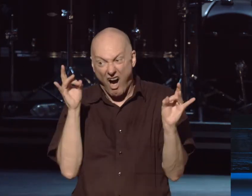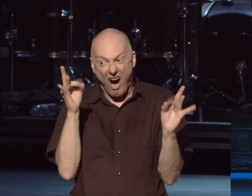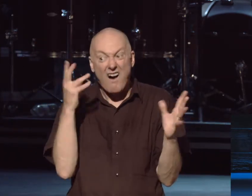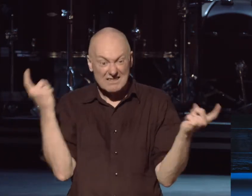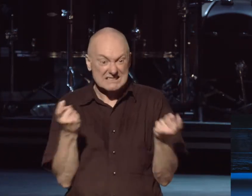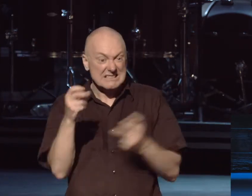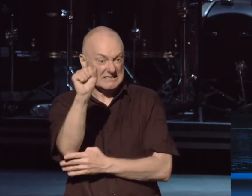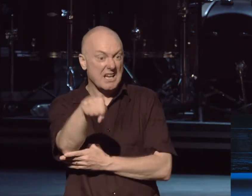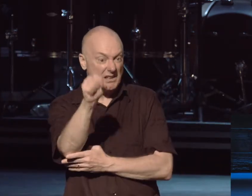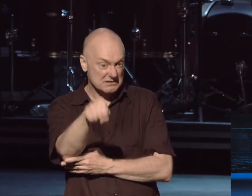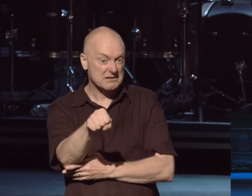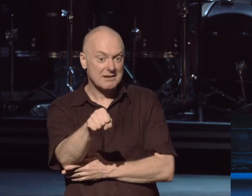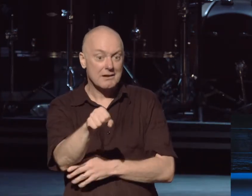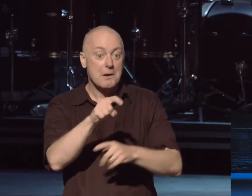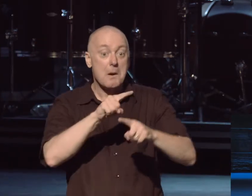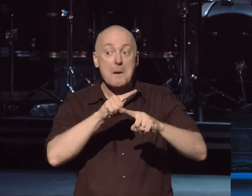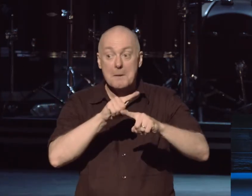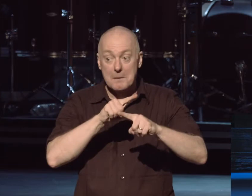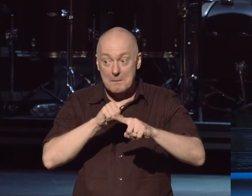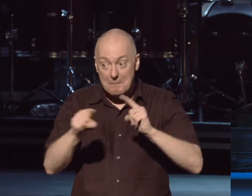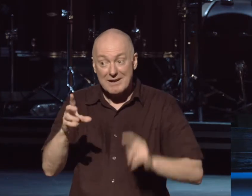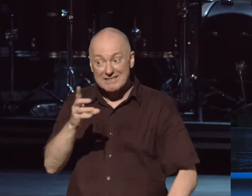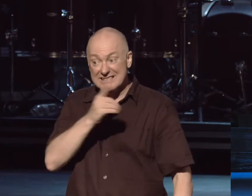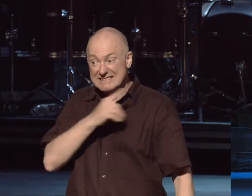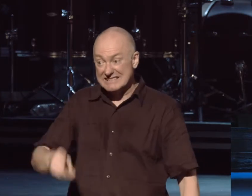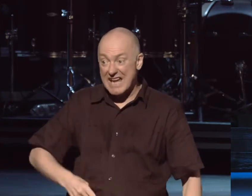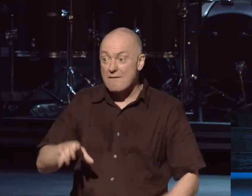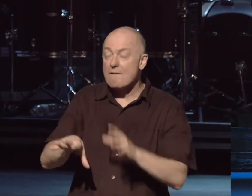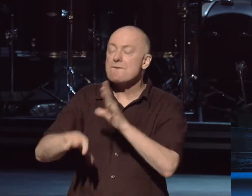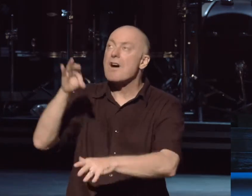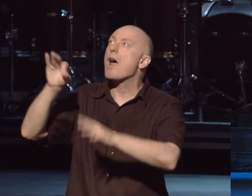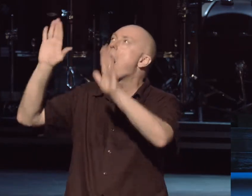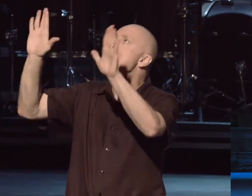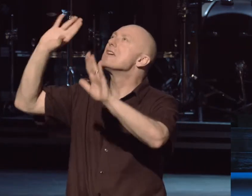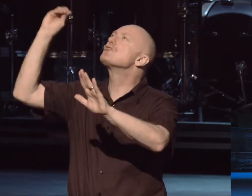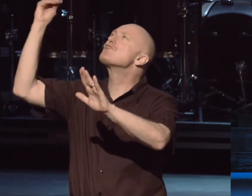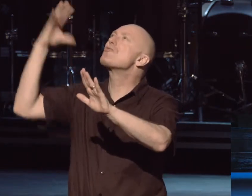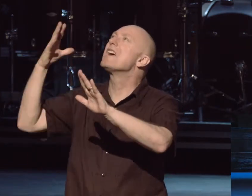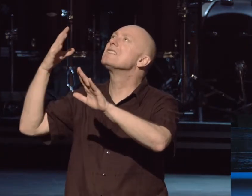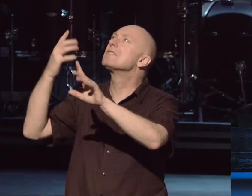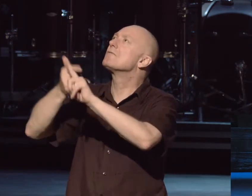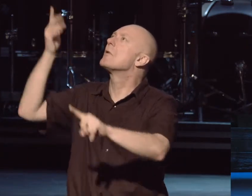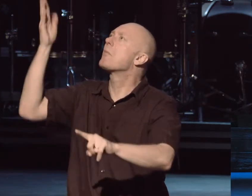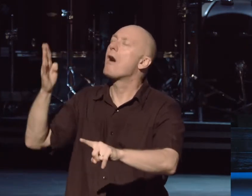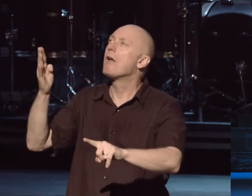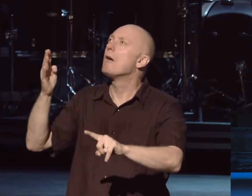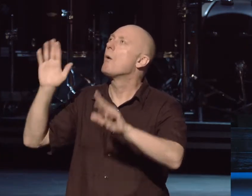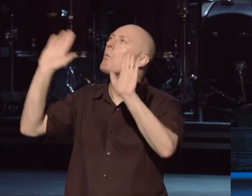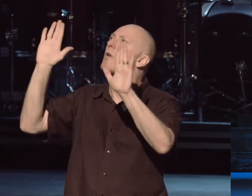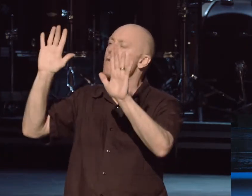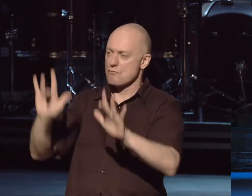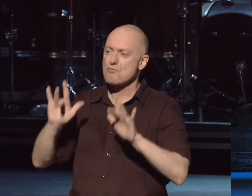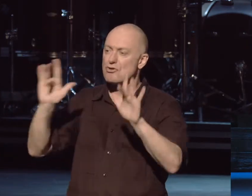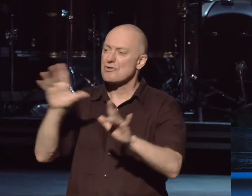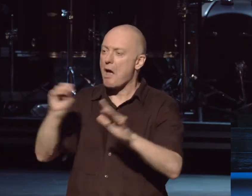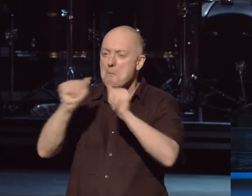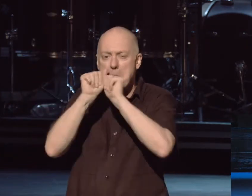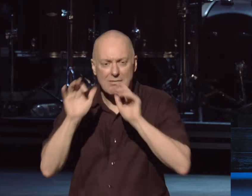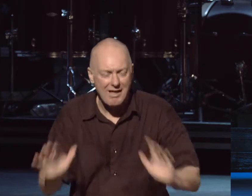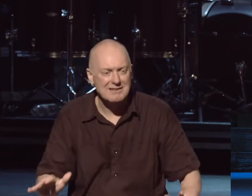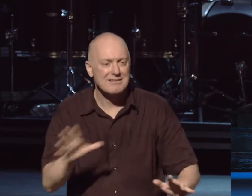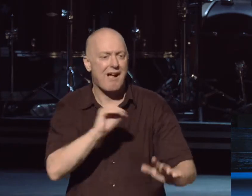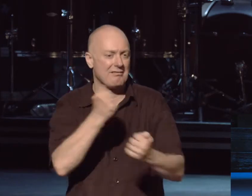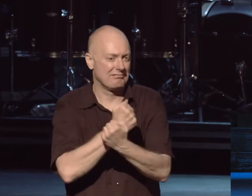is, you will find that he will find the amazing grace of God meets him in tremendous mercy and